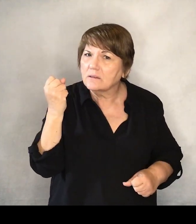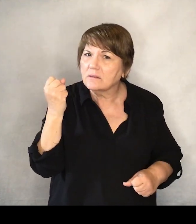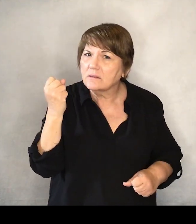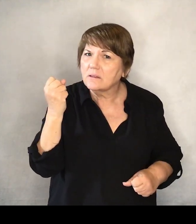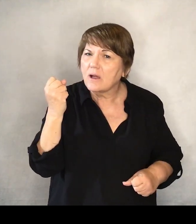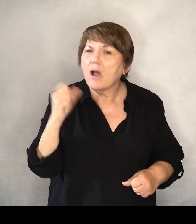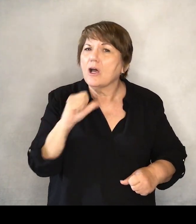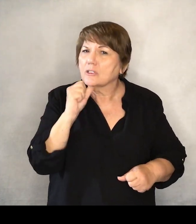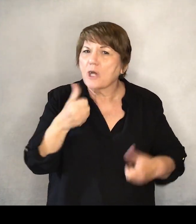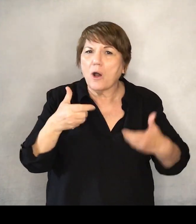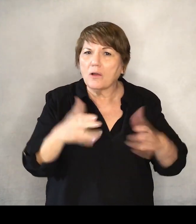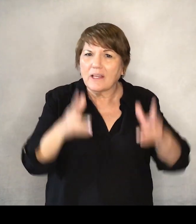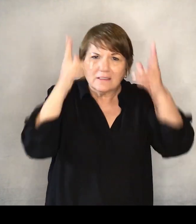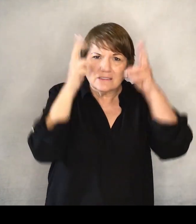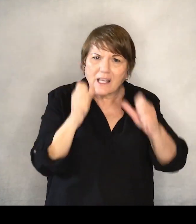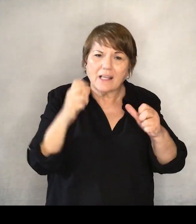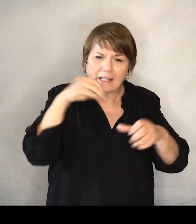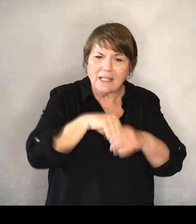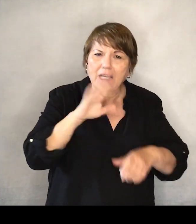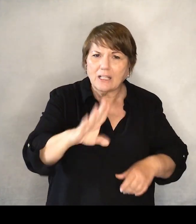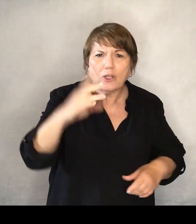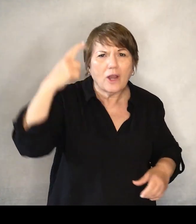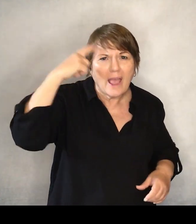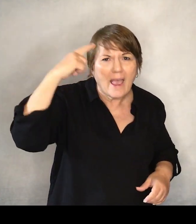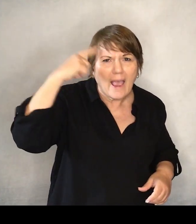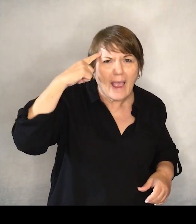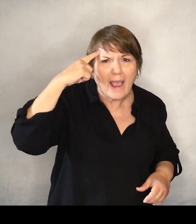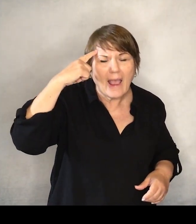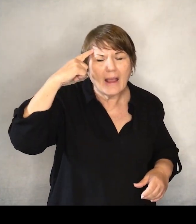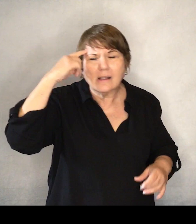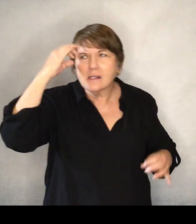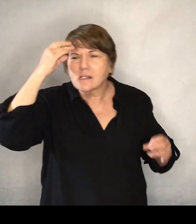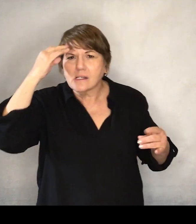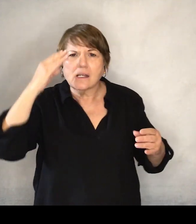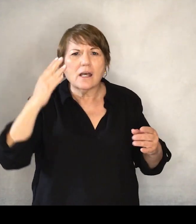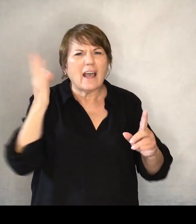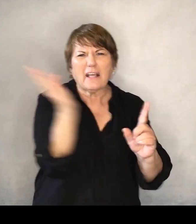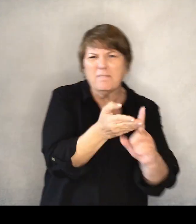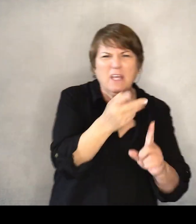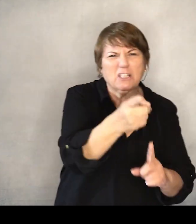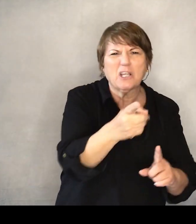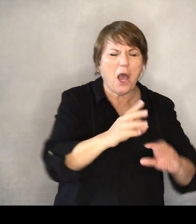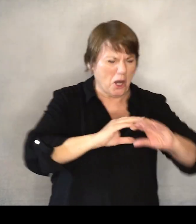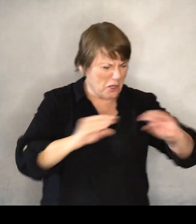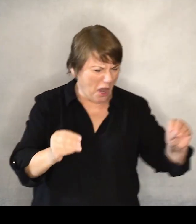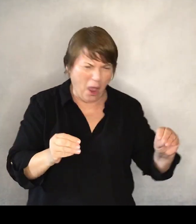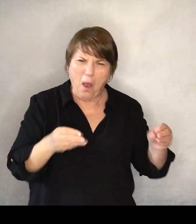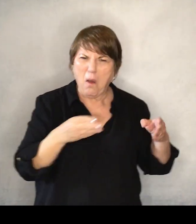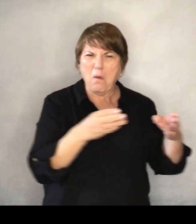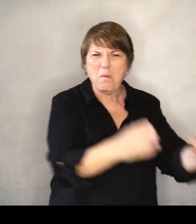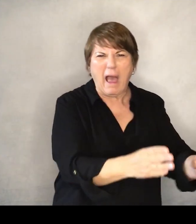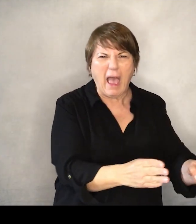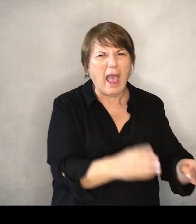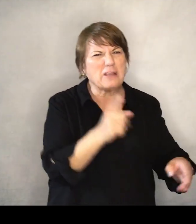Don't let the enemy get inside your head and convince you that there's no way out.